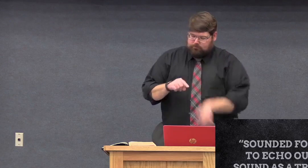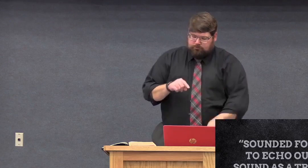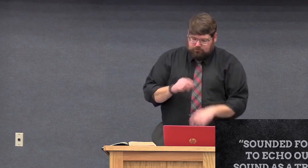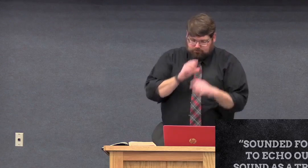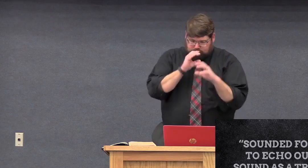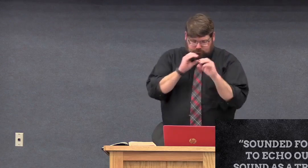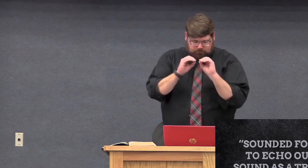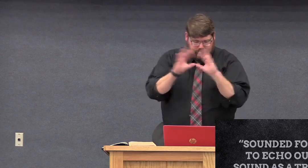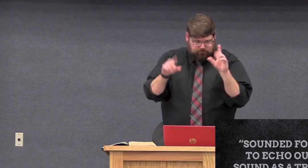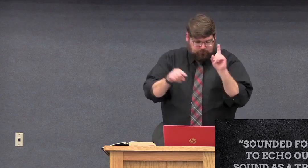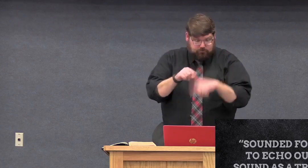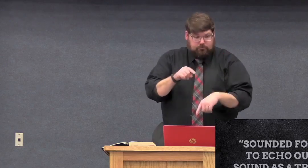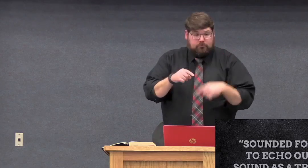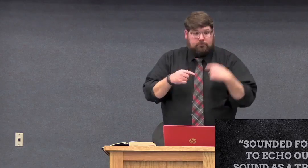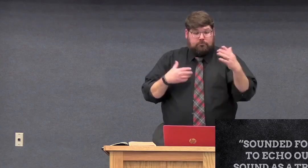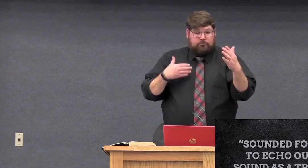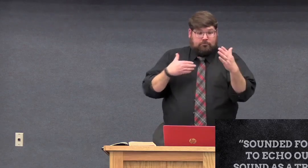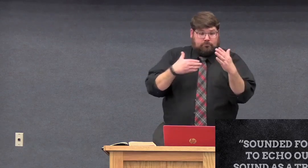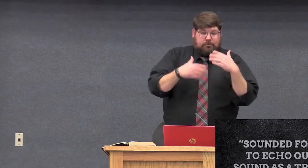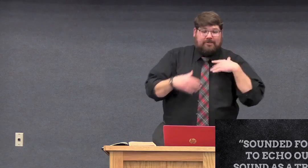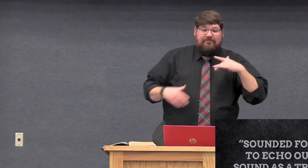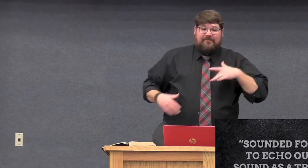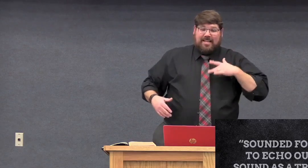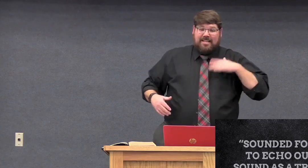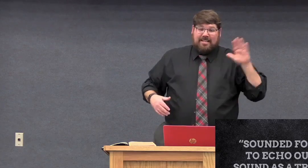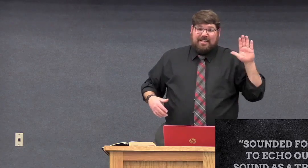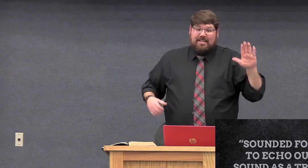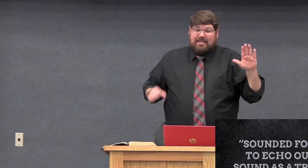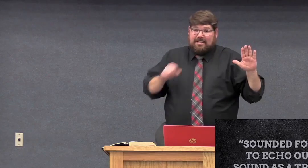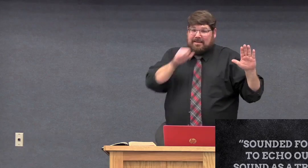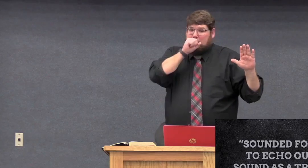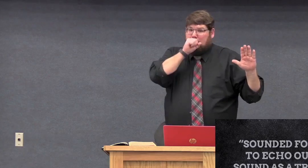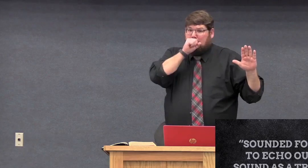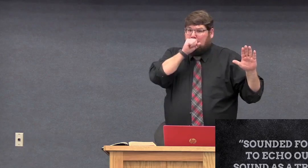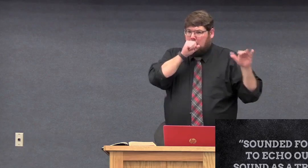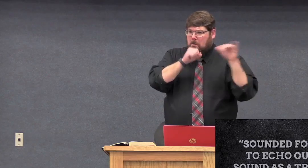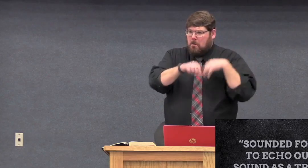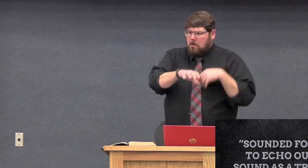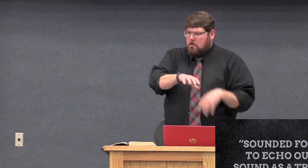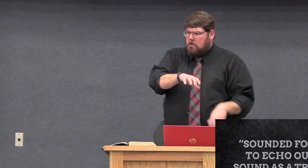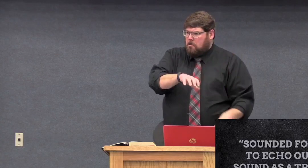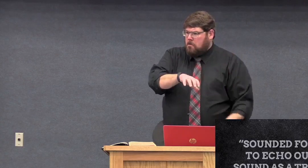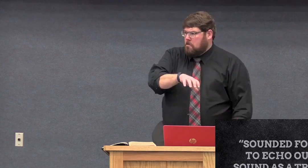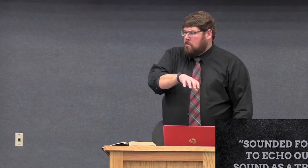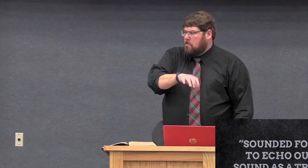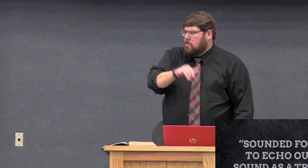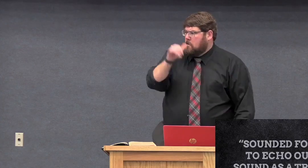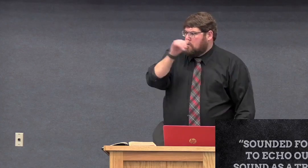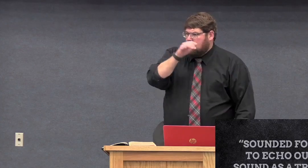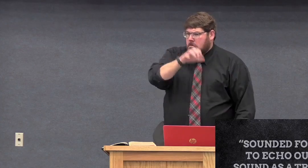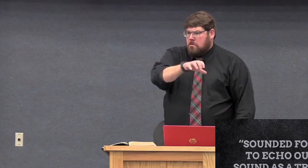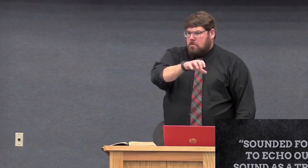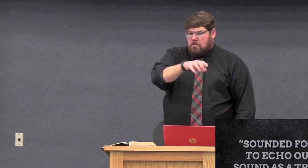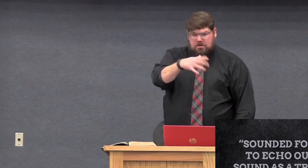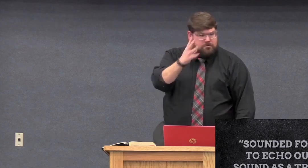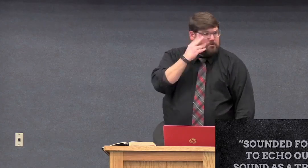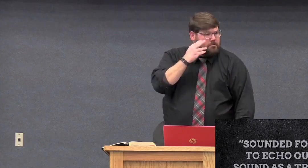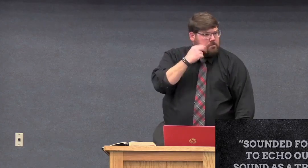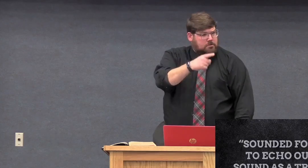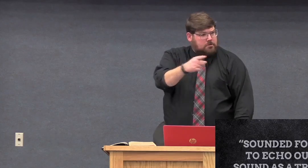Now, I don't hear. I could feel the vibrations of an instrument, right? I could feel that. Have any